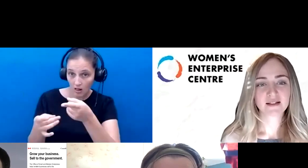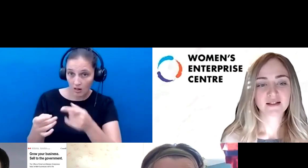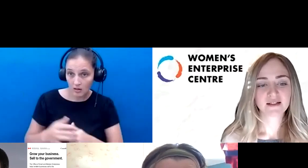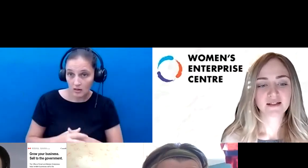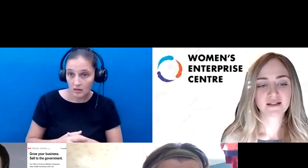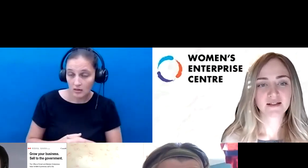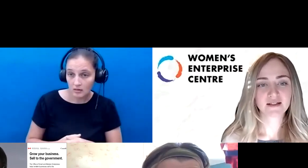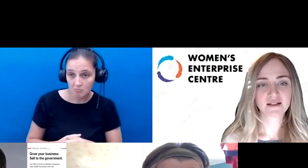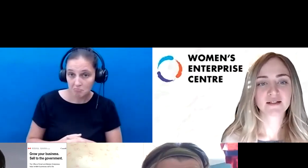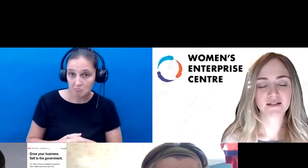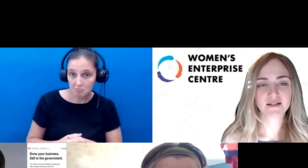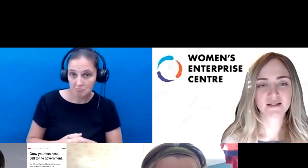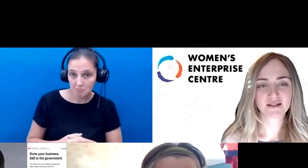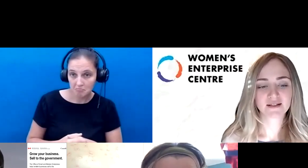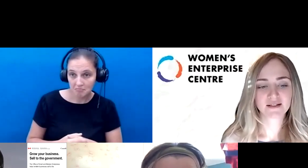No.